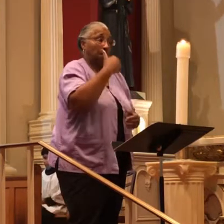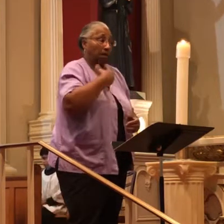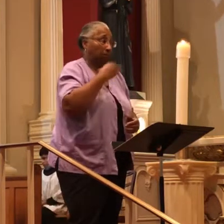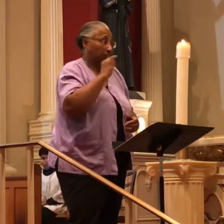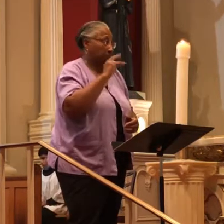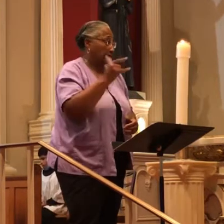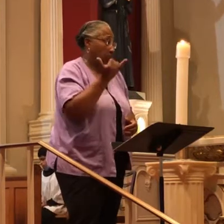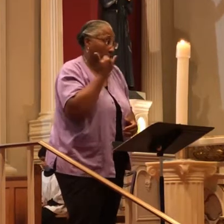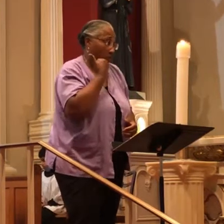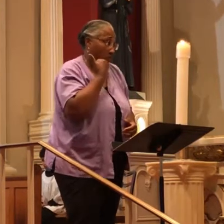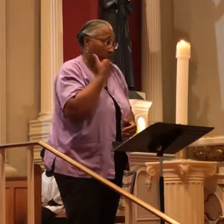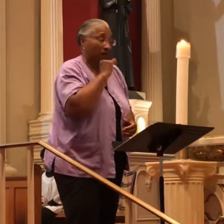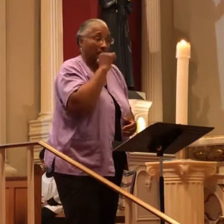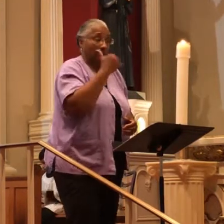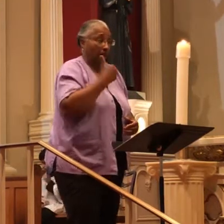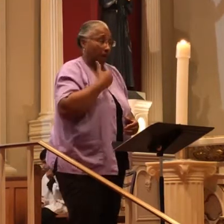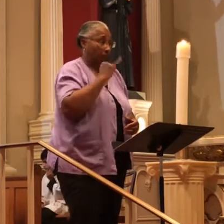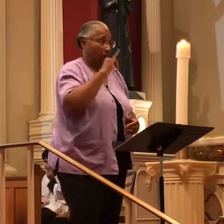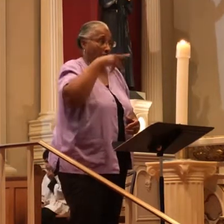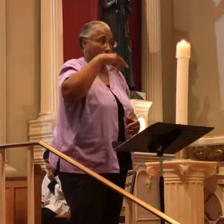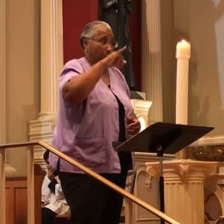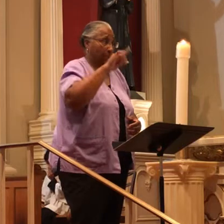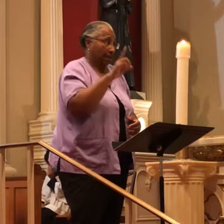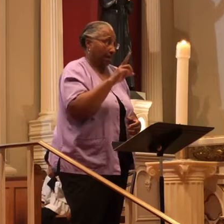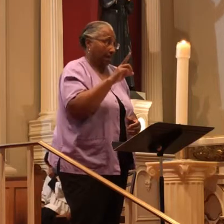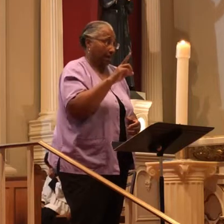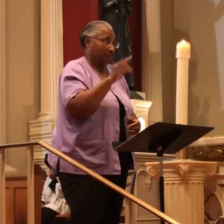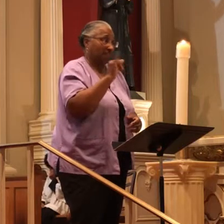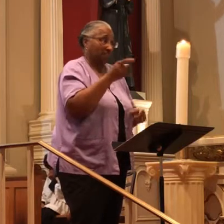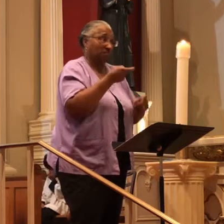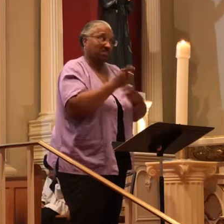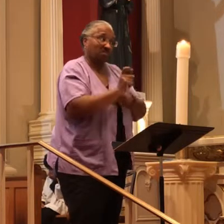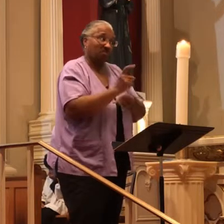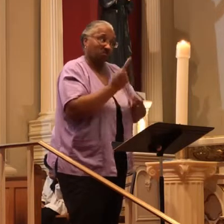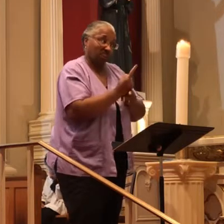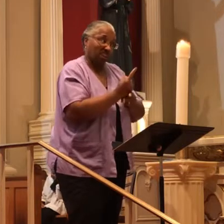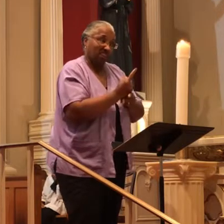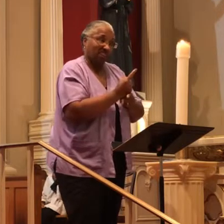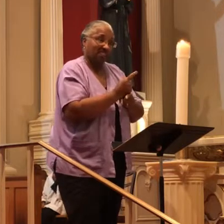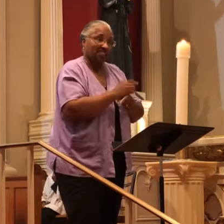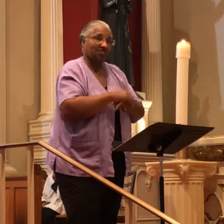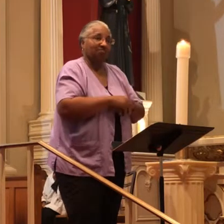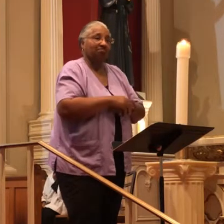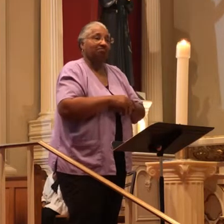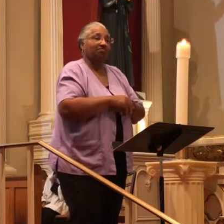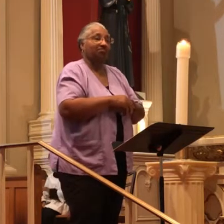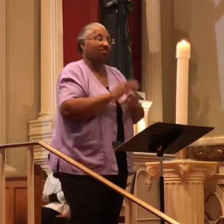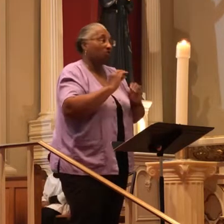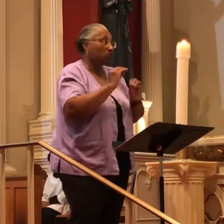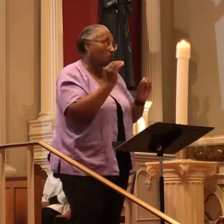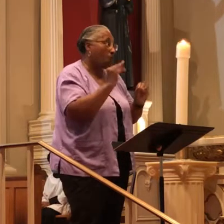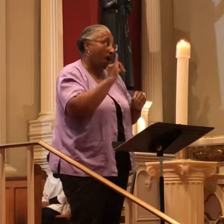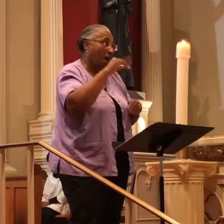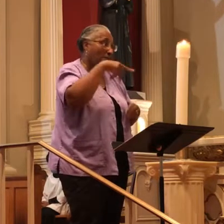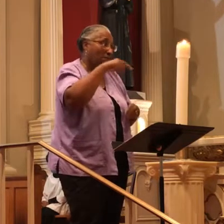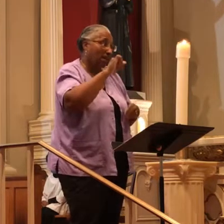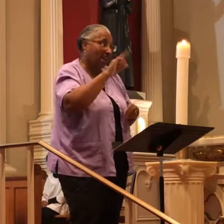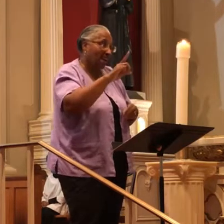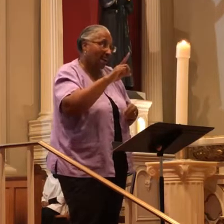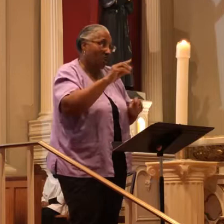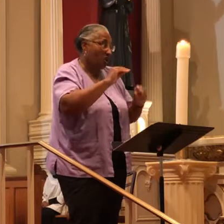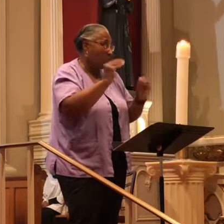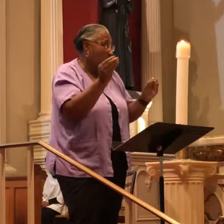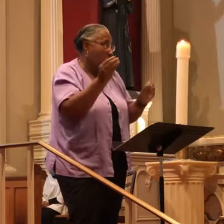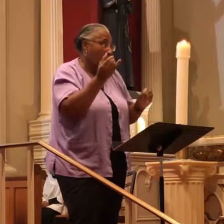an iPad. That would be tough, David, right? That would be a tough thing to do. No iPad, no cell